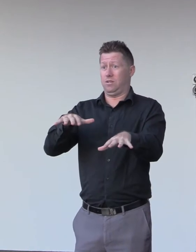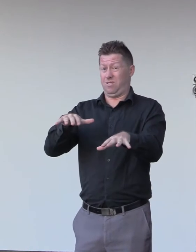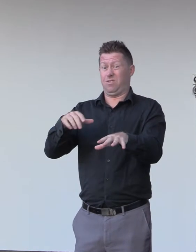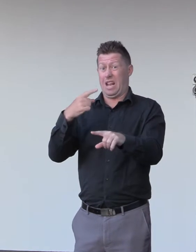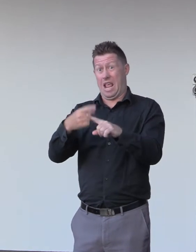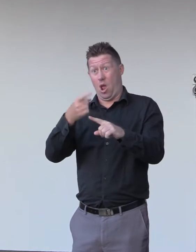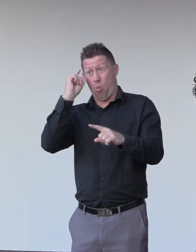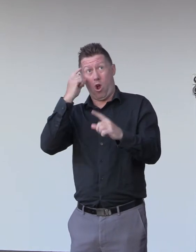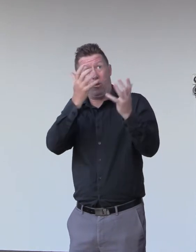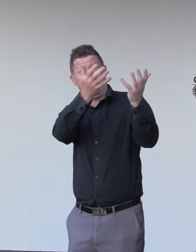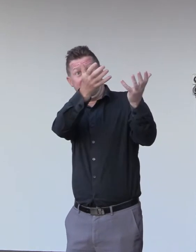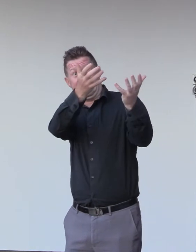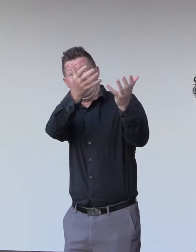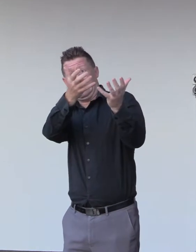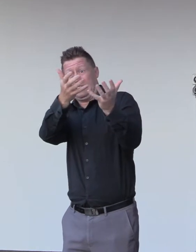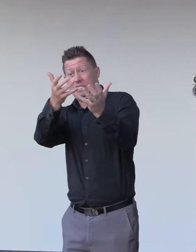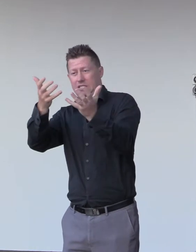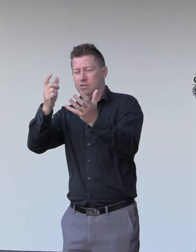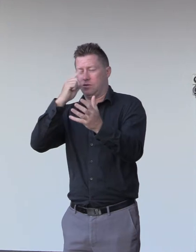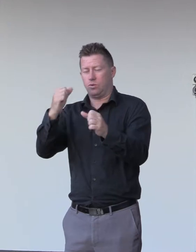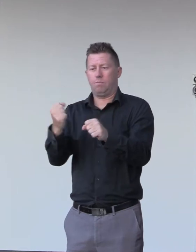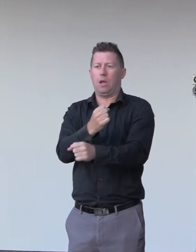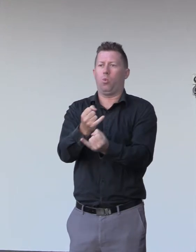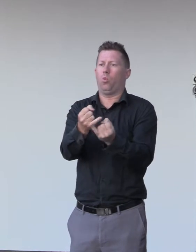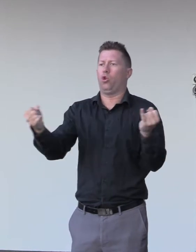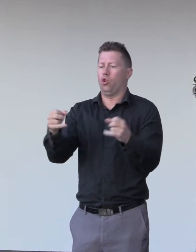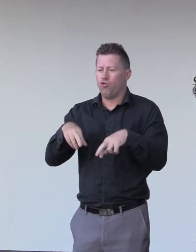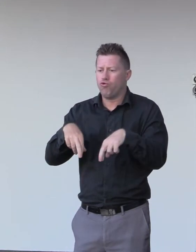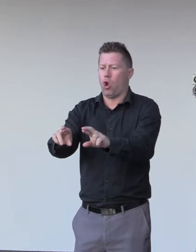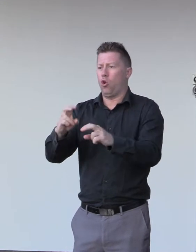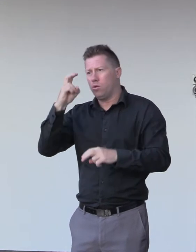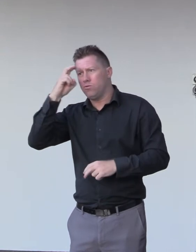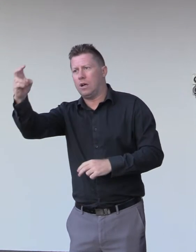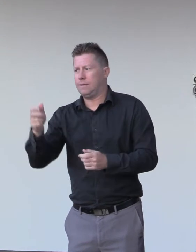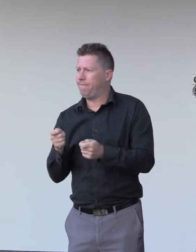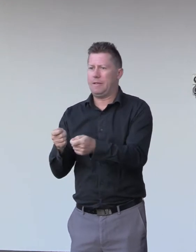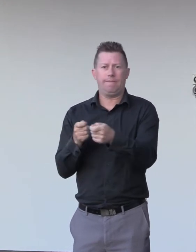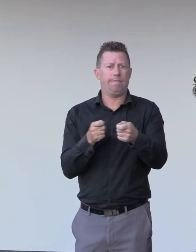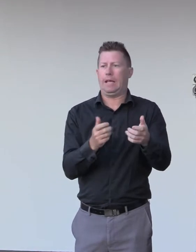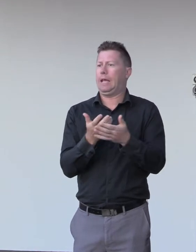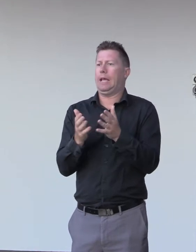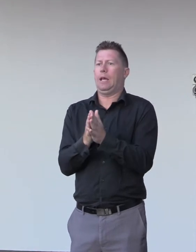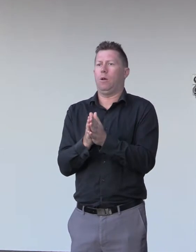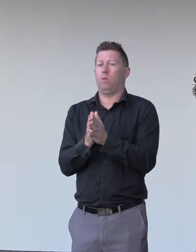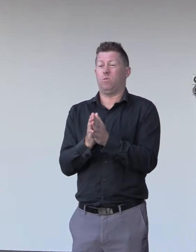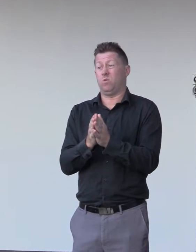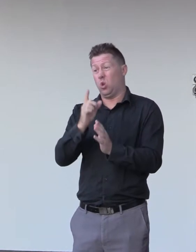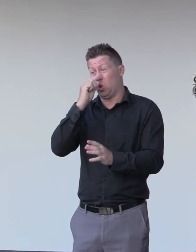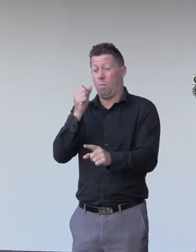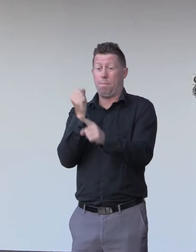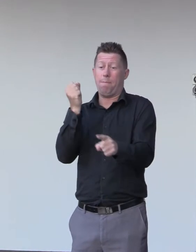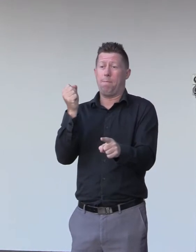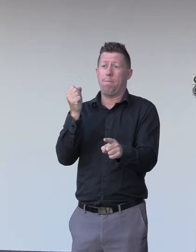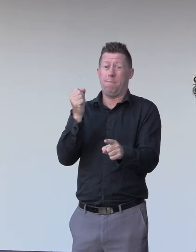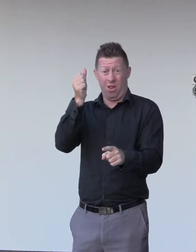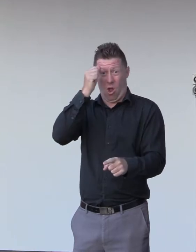front will lead to additional damage to these road and supply networks and increase some of the economic impacts that